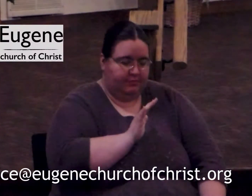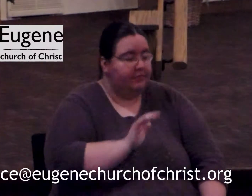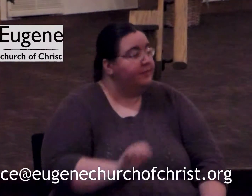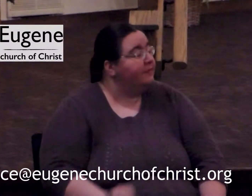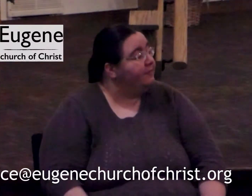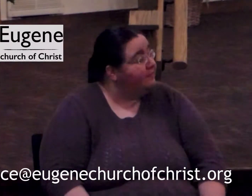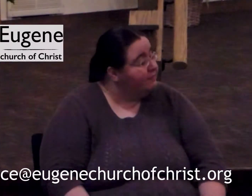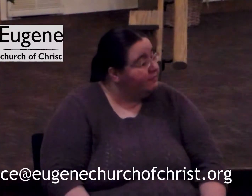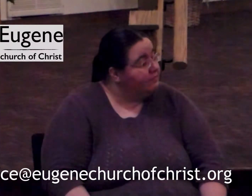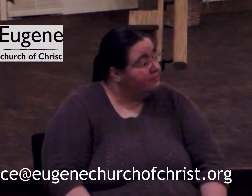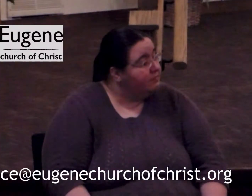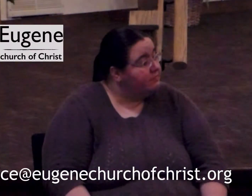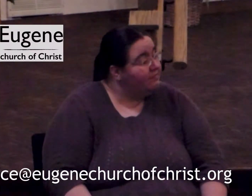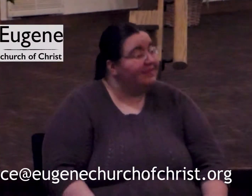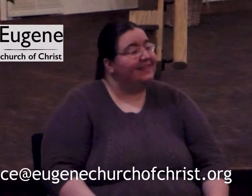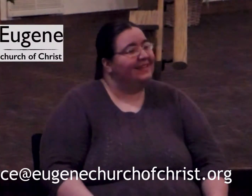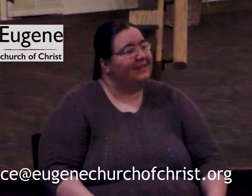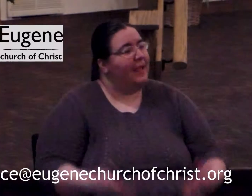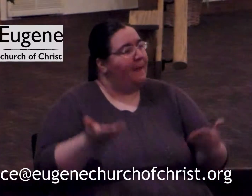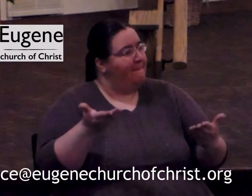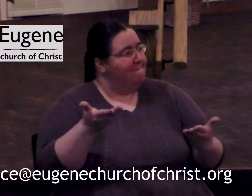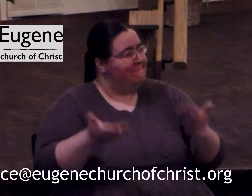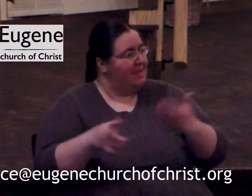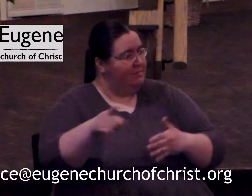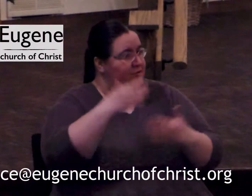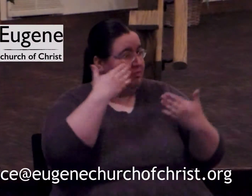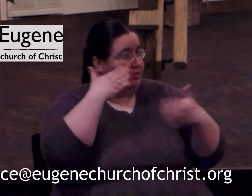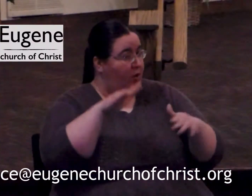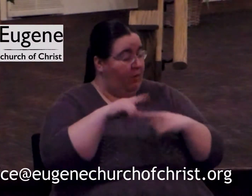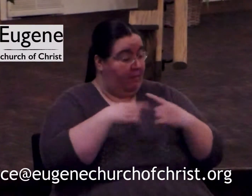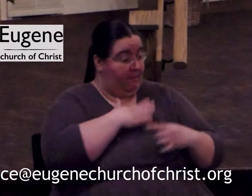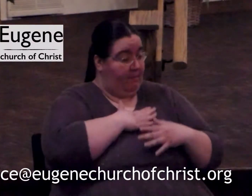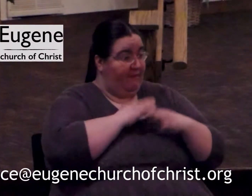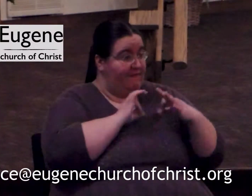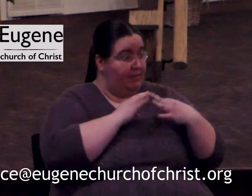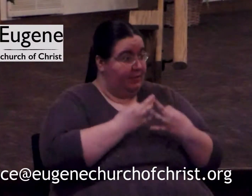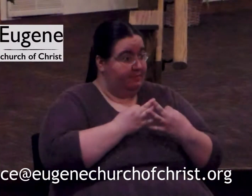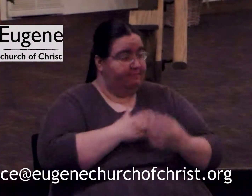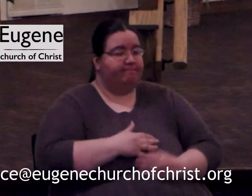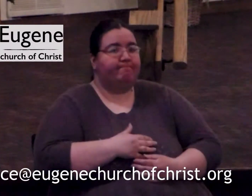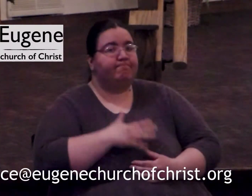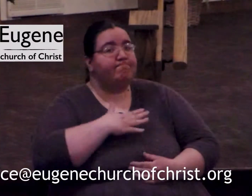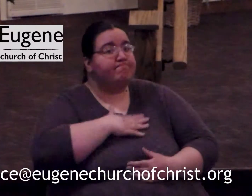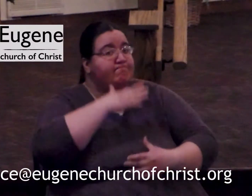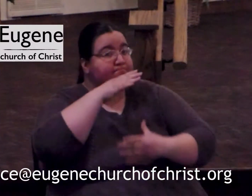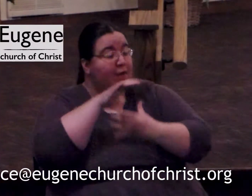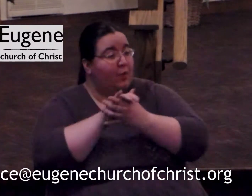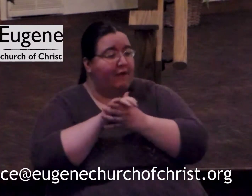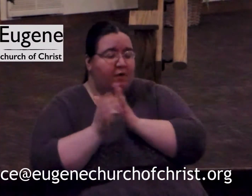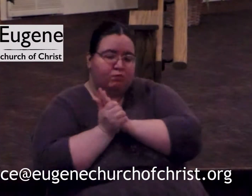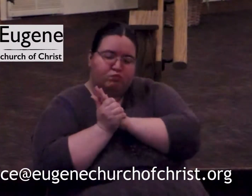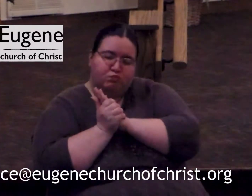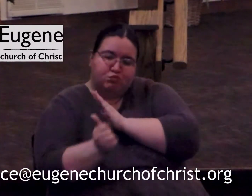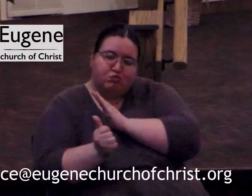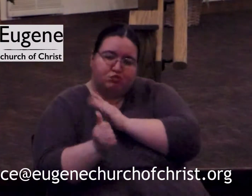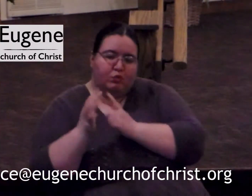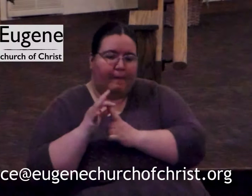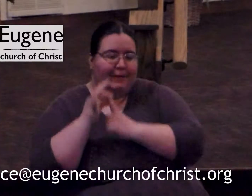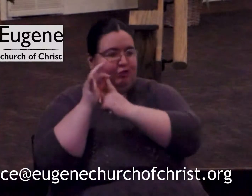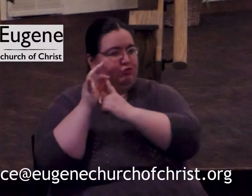Now, something you may not know about our family is my wife has a very unique talent. And her unique talent